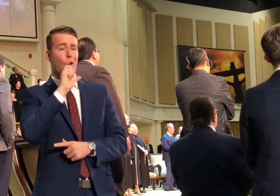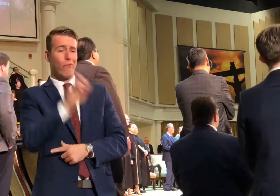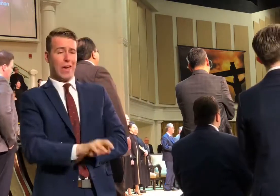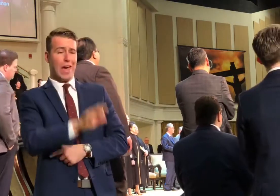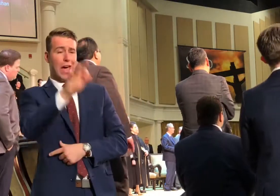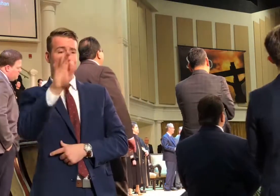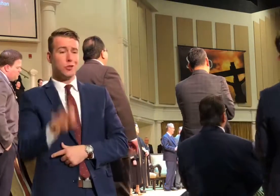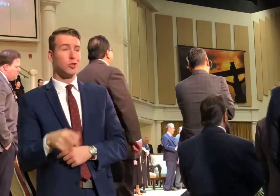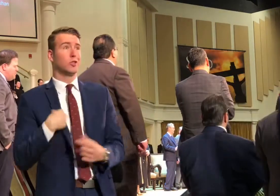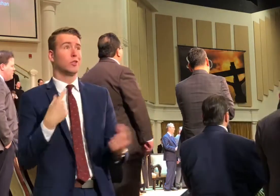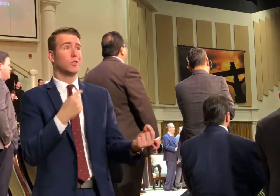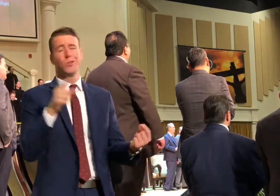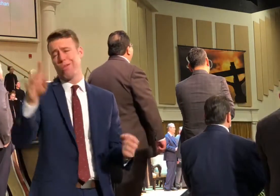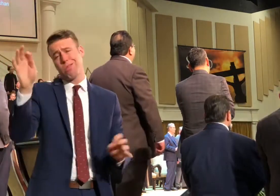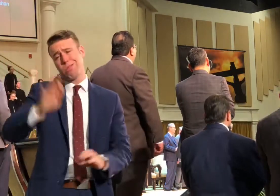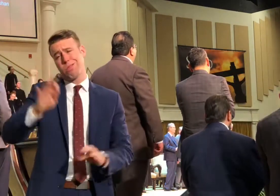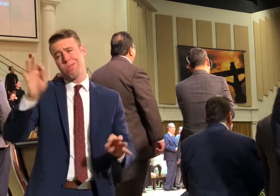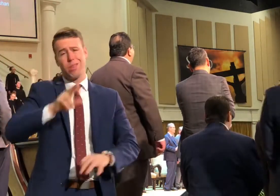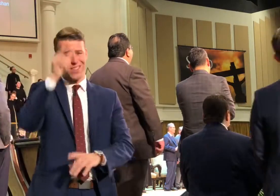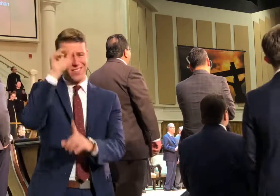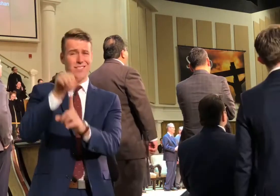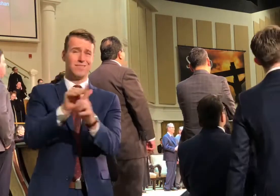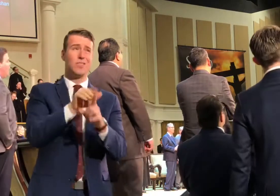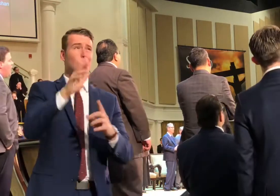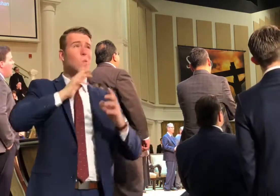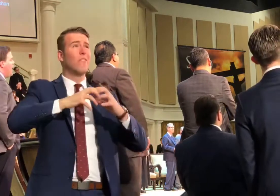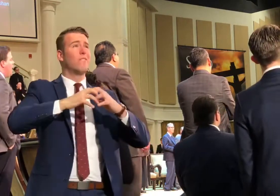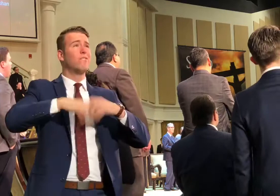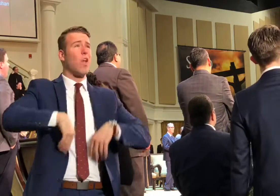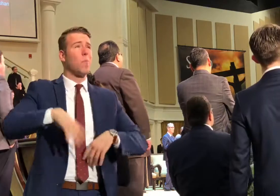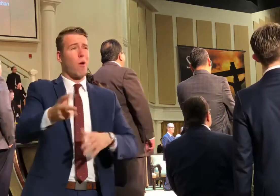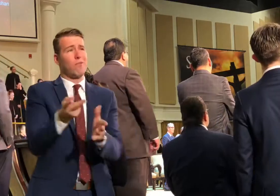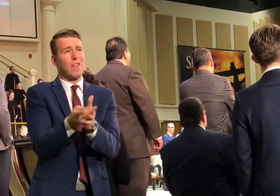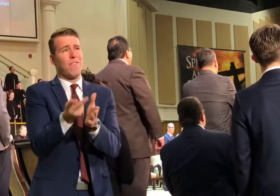don't know what we're doing and that we're going to fall apart.